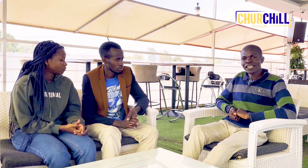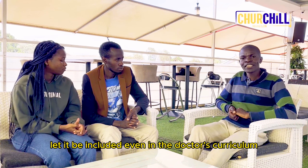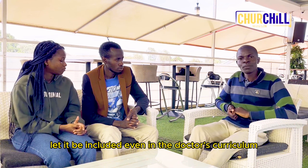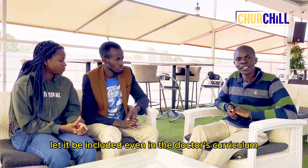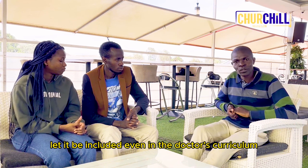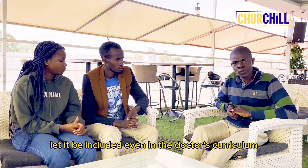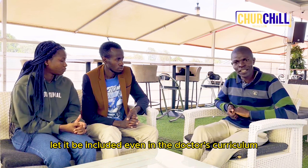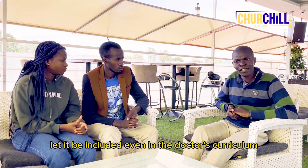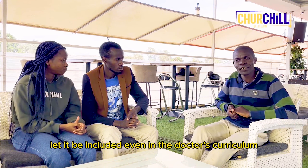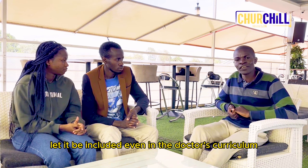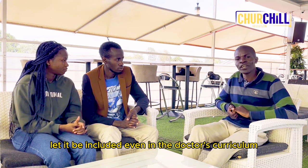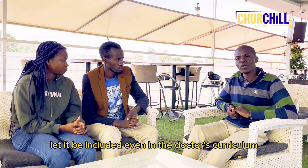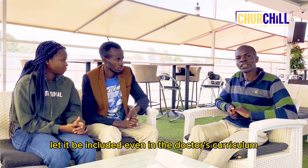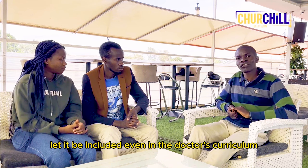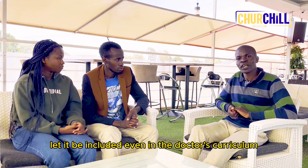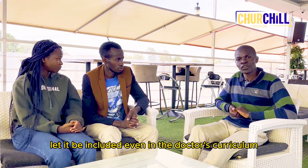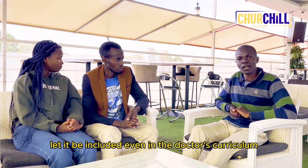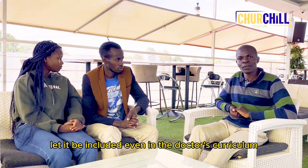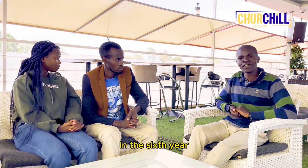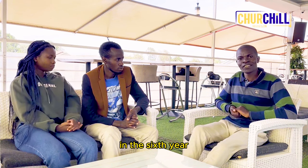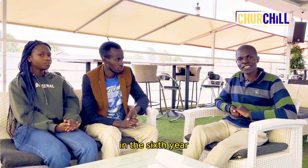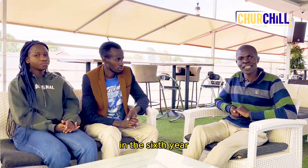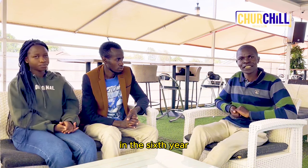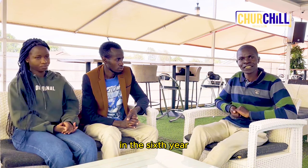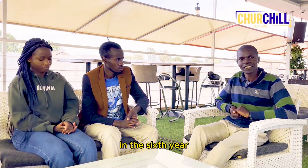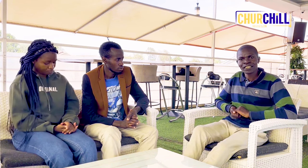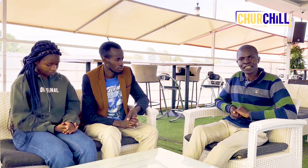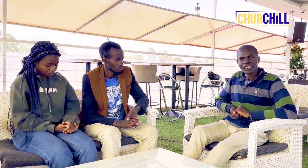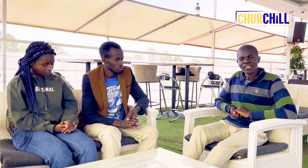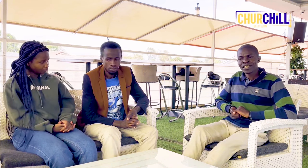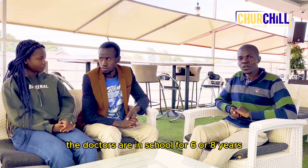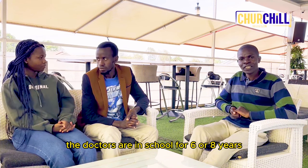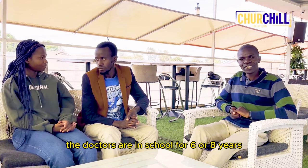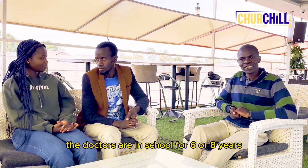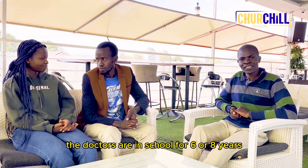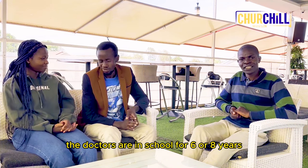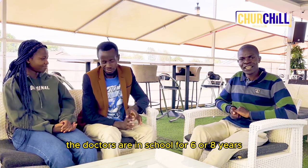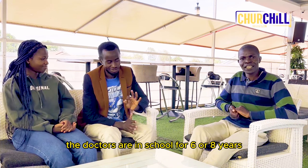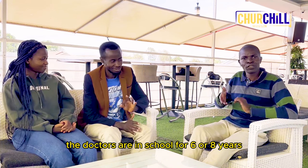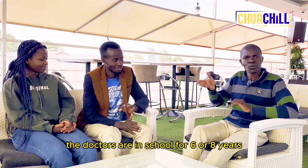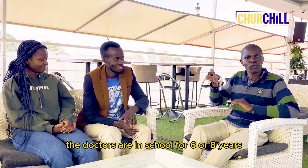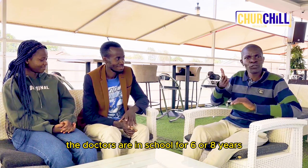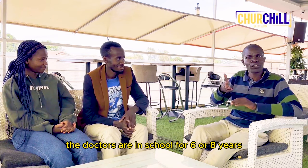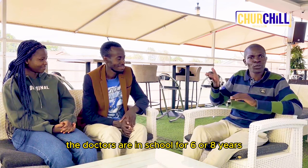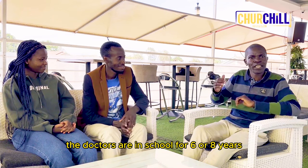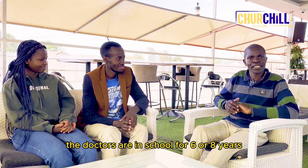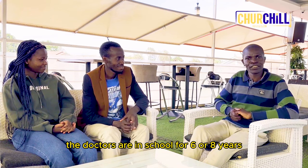Let it be included even in the doctor's curriculum in the sixth year. The doctors are in school for six or eight years.